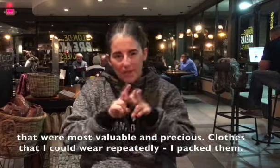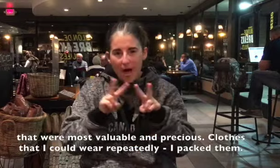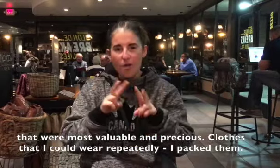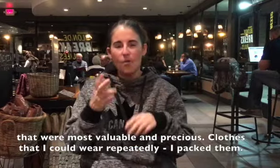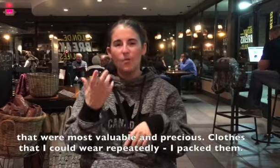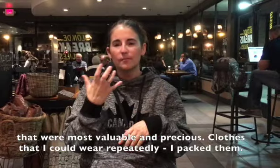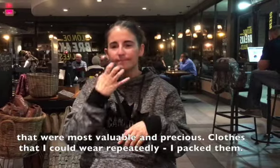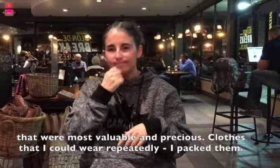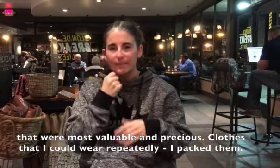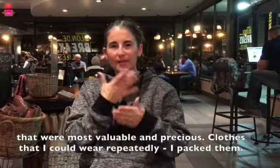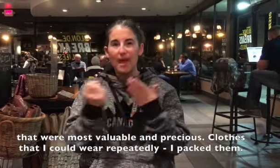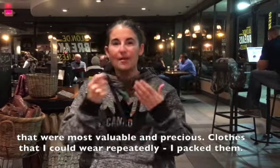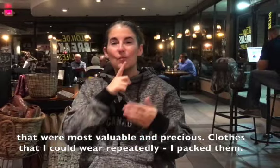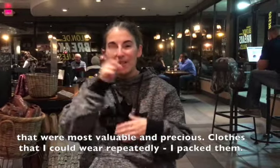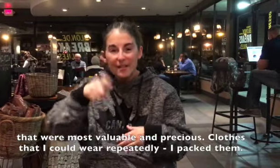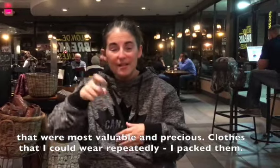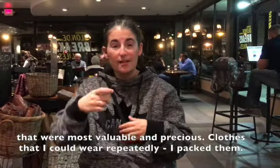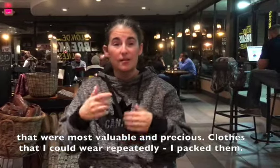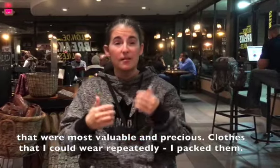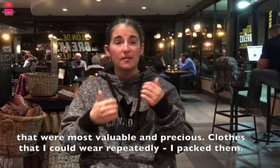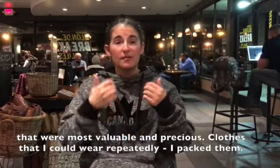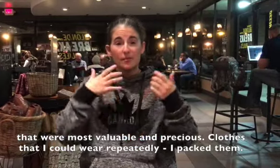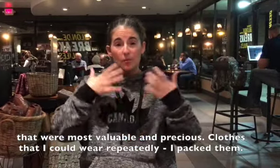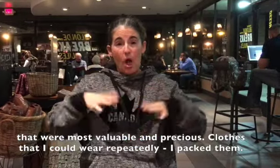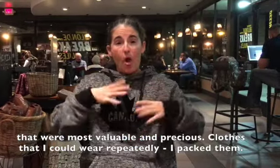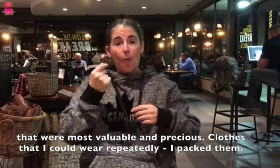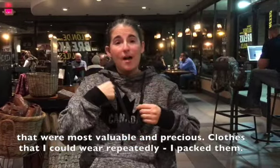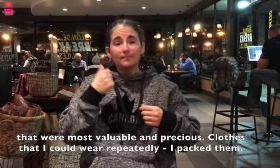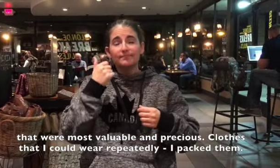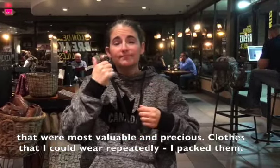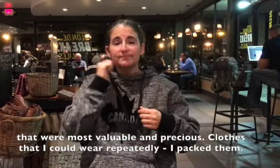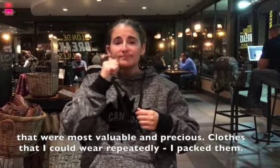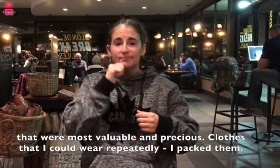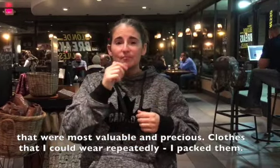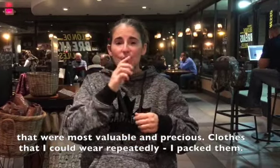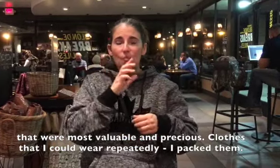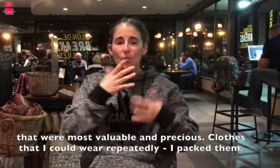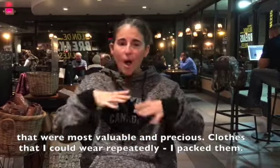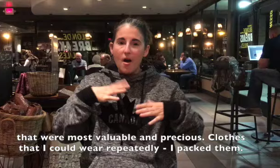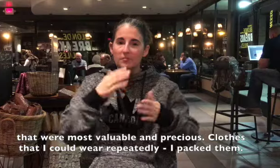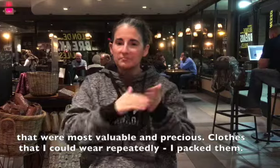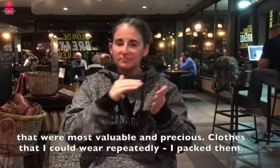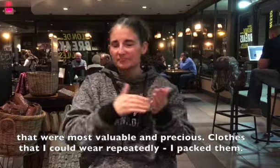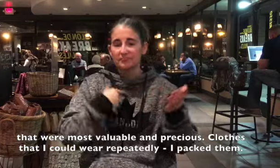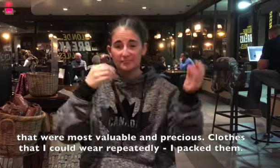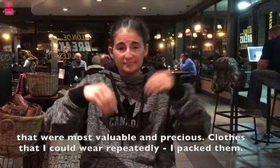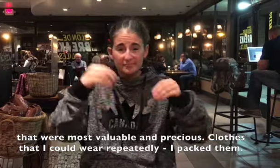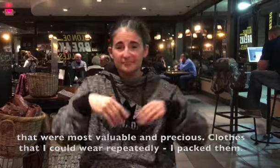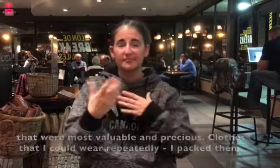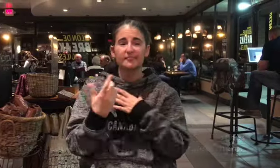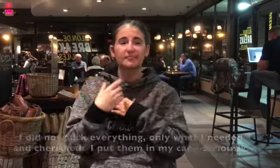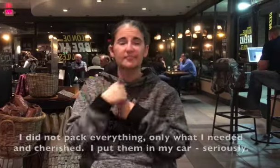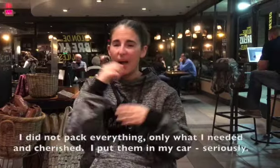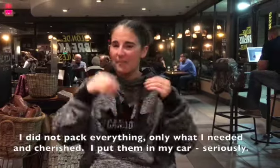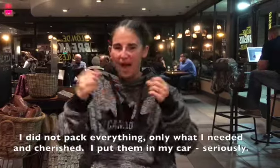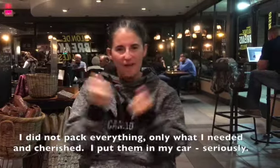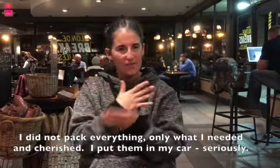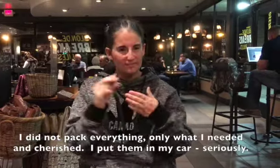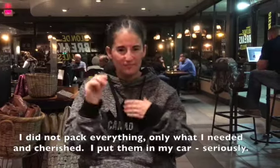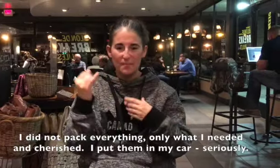that were most valuable and precious. Clothes that I could wear repeatedly. I packed them. I did not